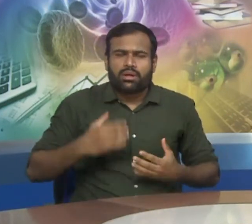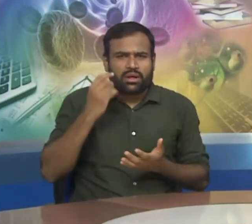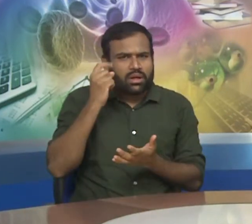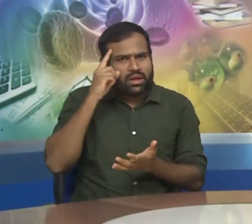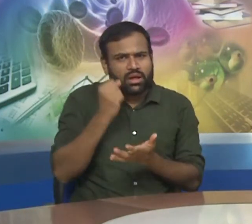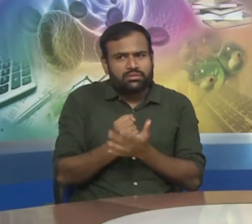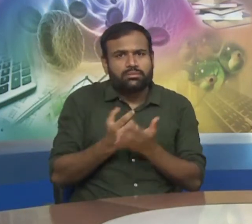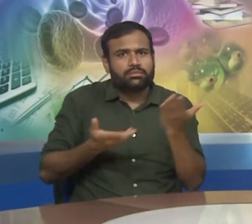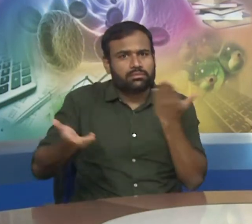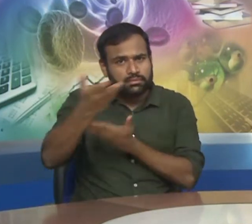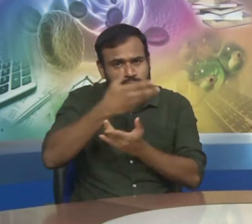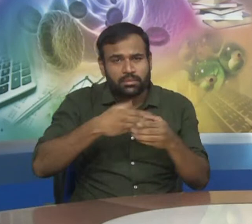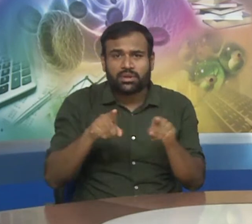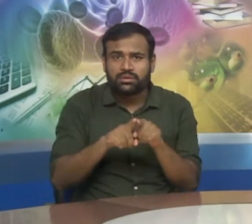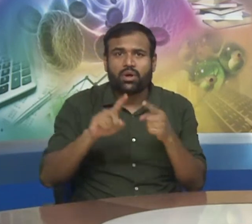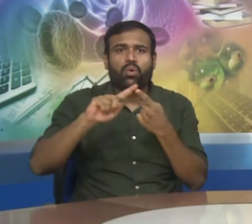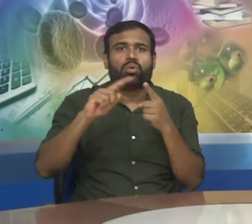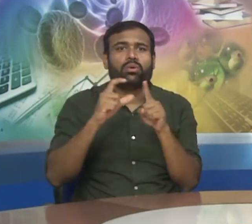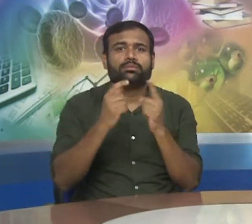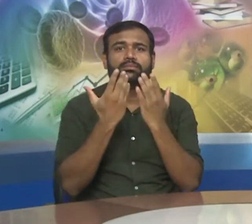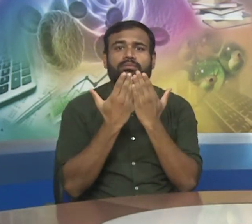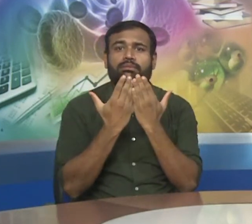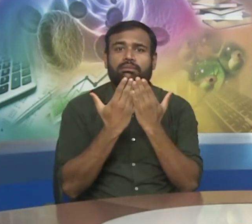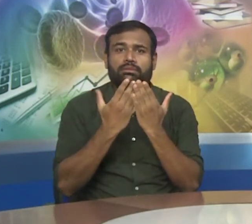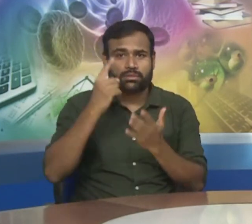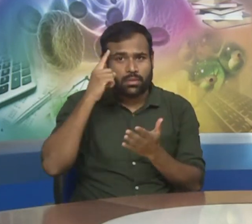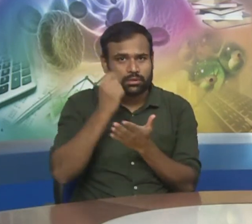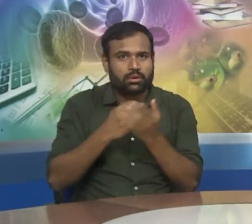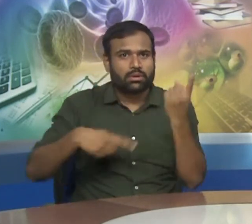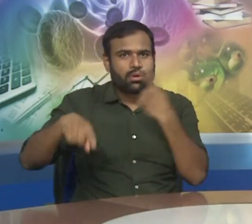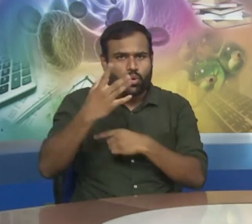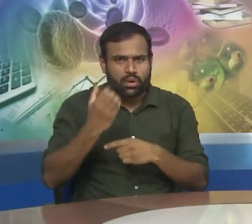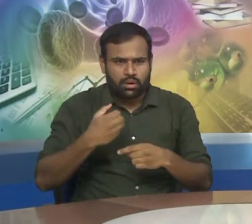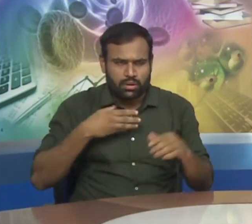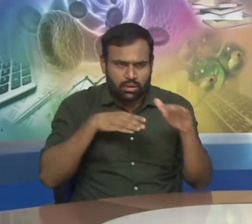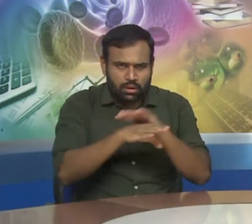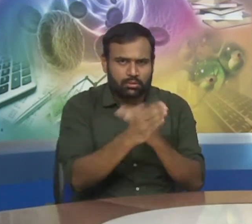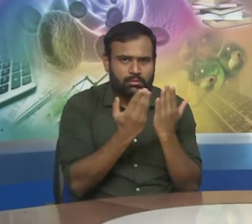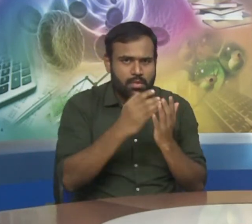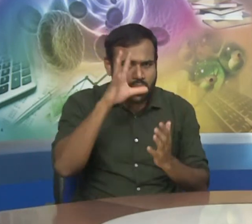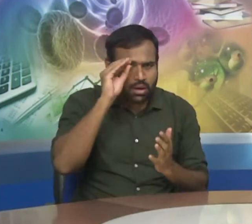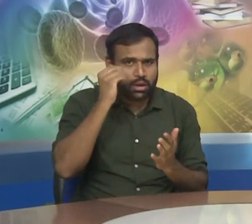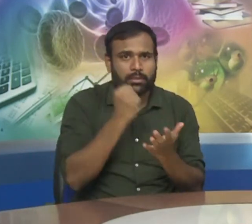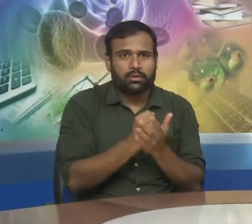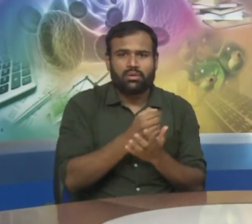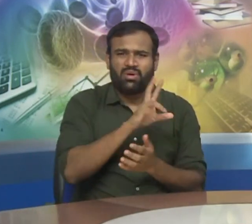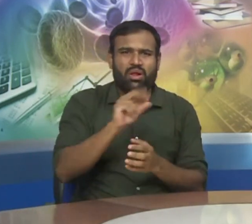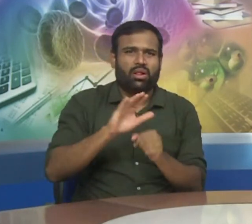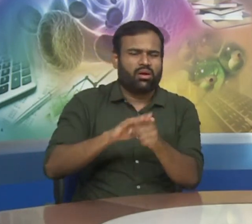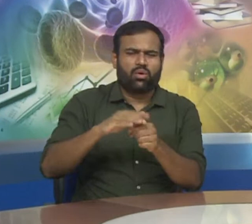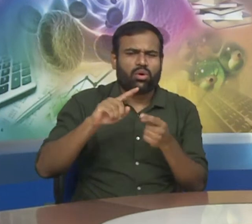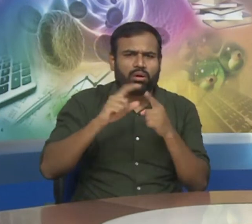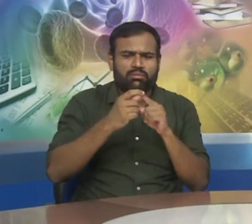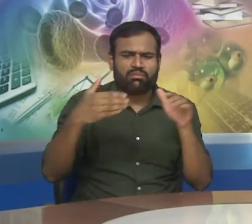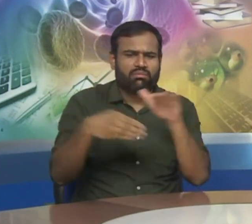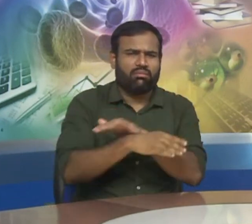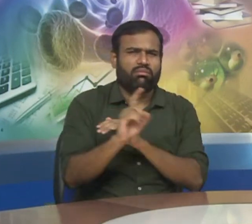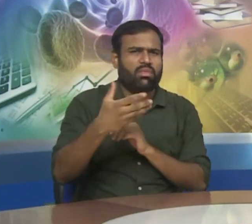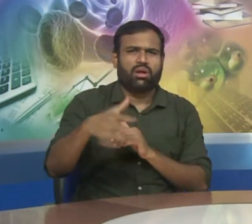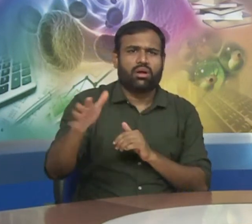And the court had ruled that right to life in Article 21, which implies and includes